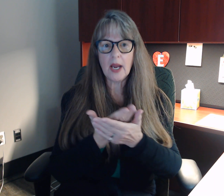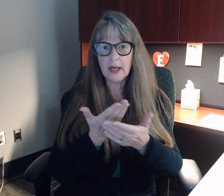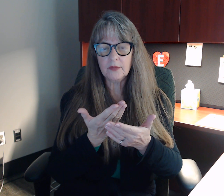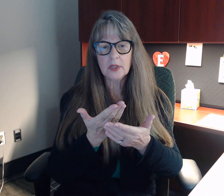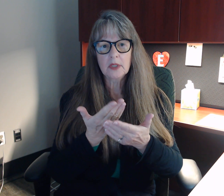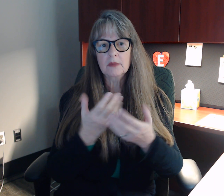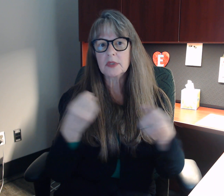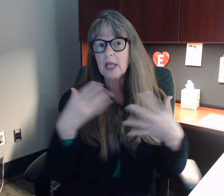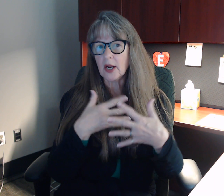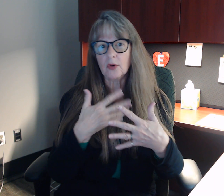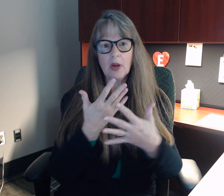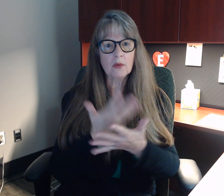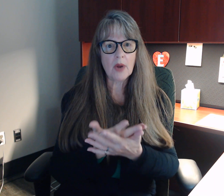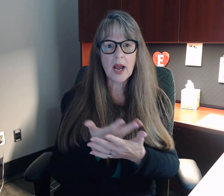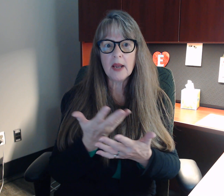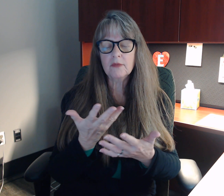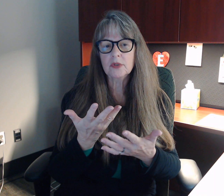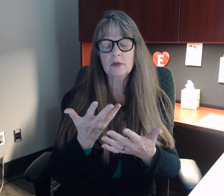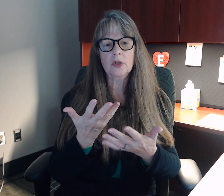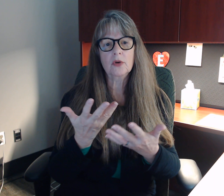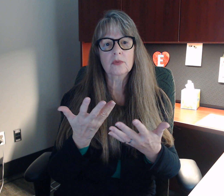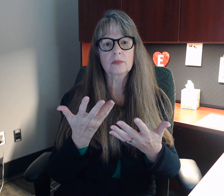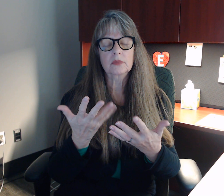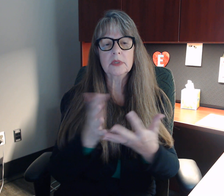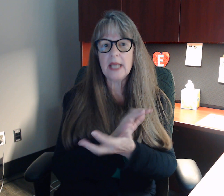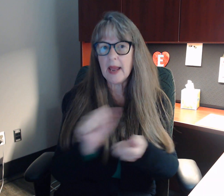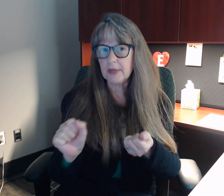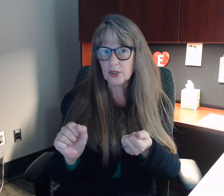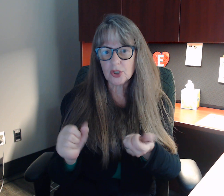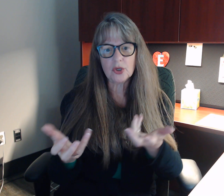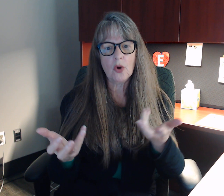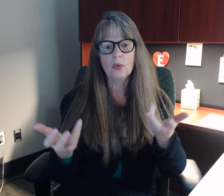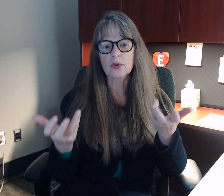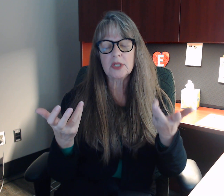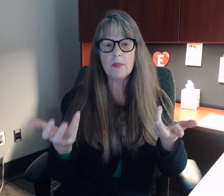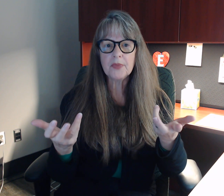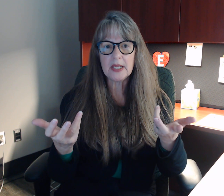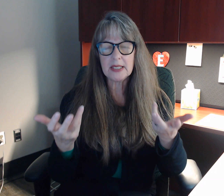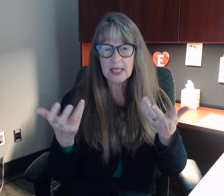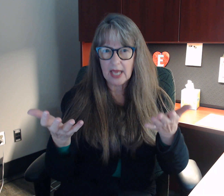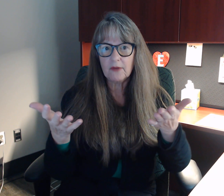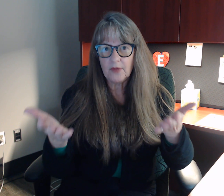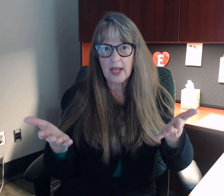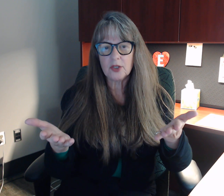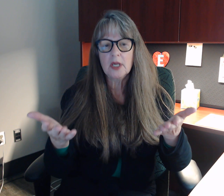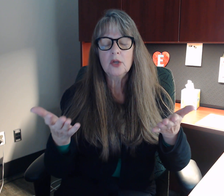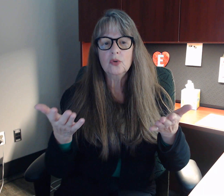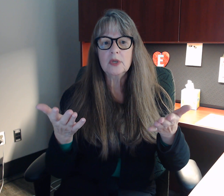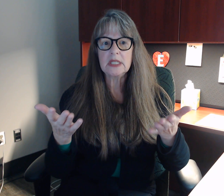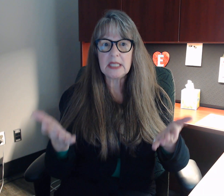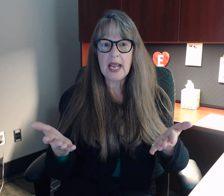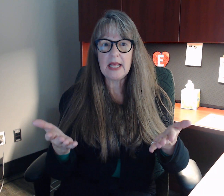arrived scared, or arrived, damaged, or something to that effect. You can say